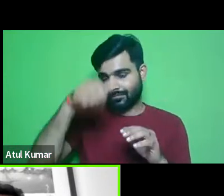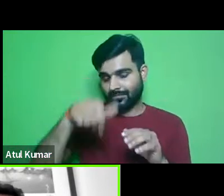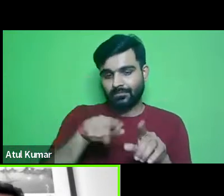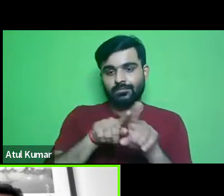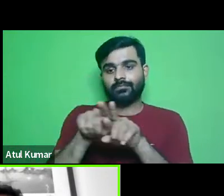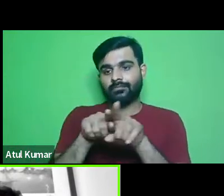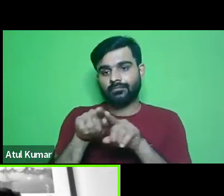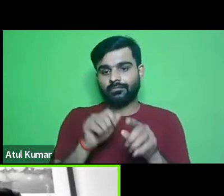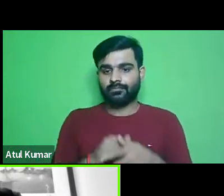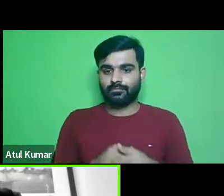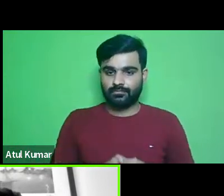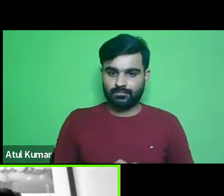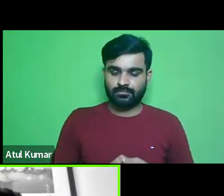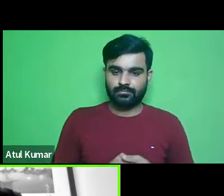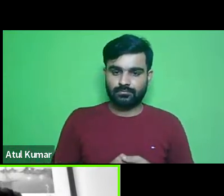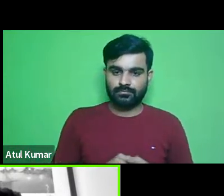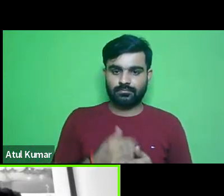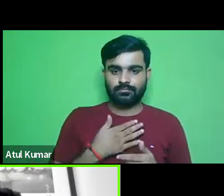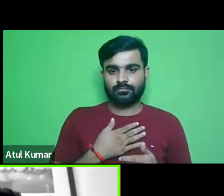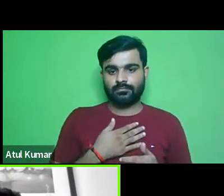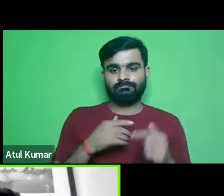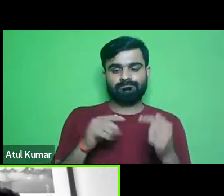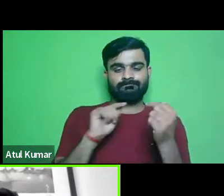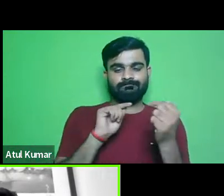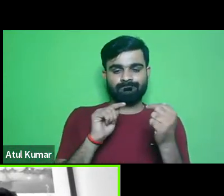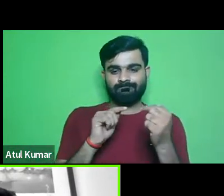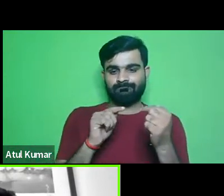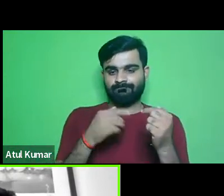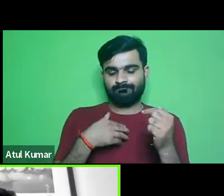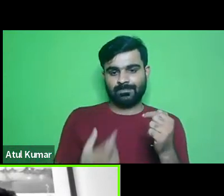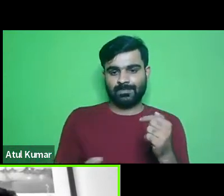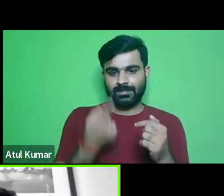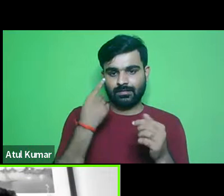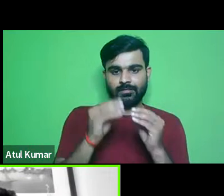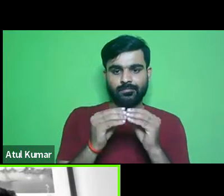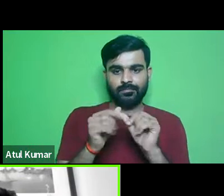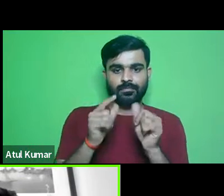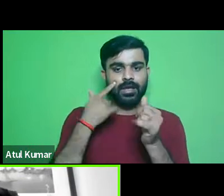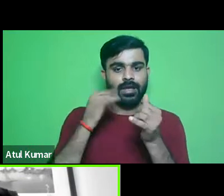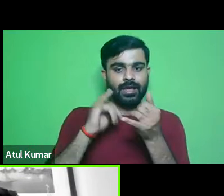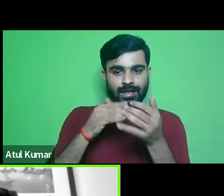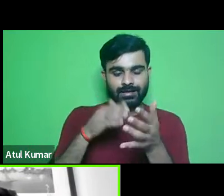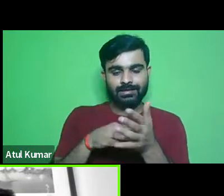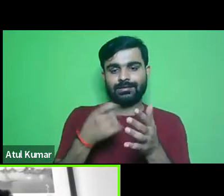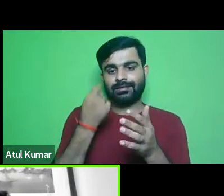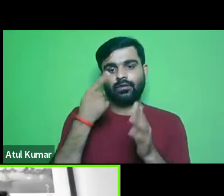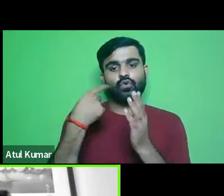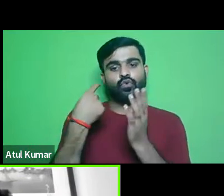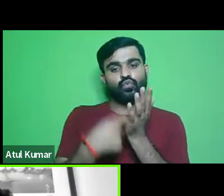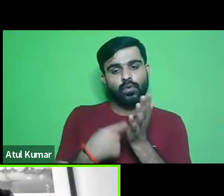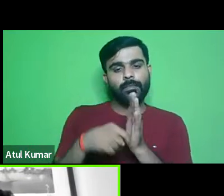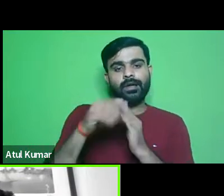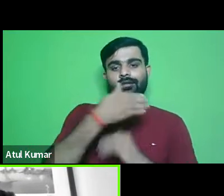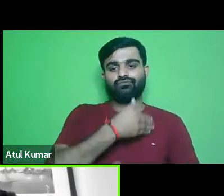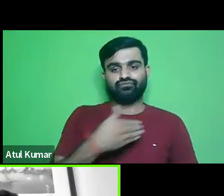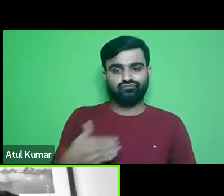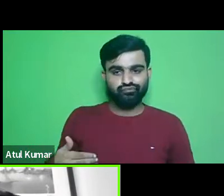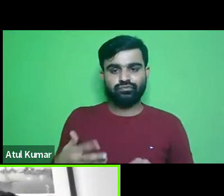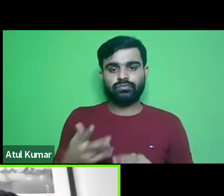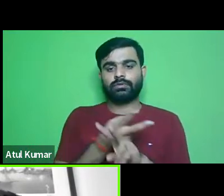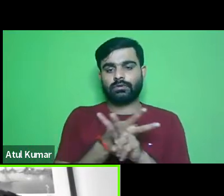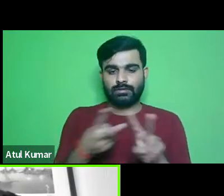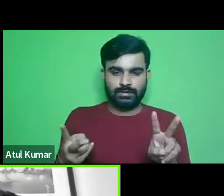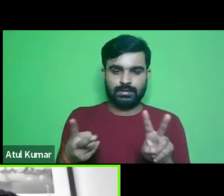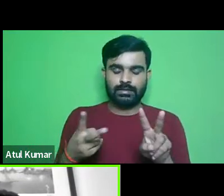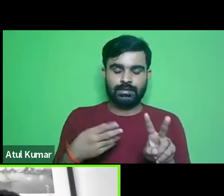example, I would argue that attempting to understand bias in a data set on, say, the principles of caste is both a